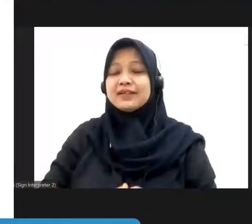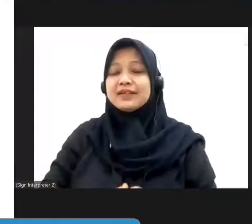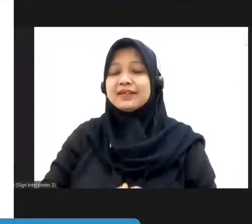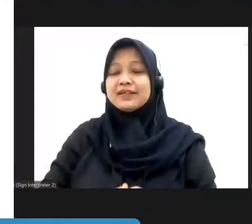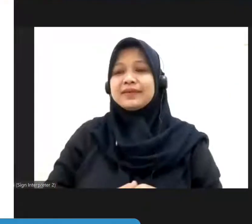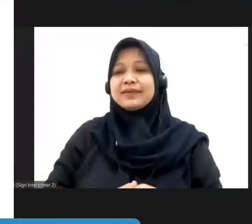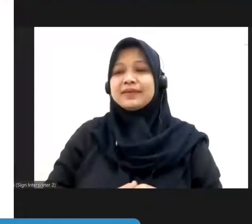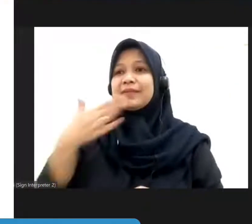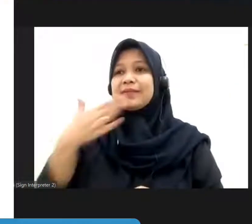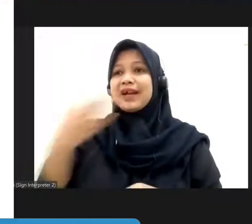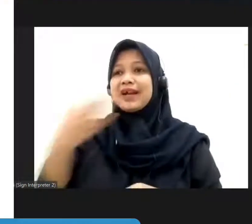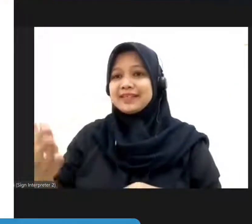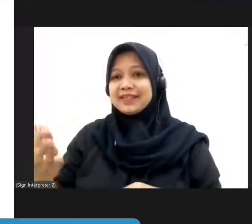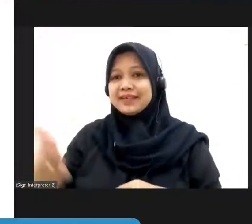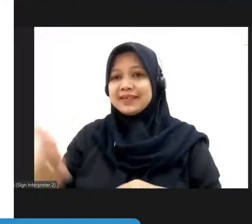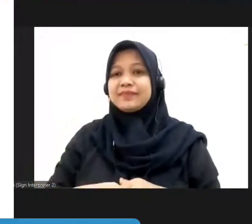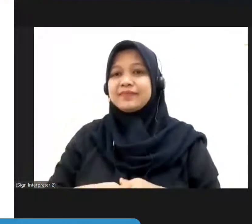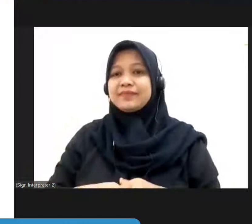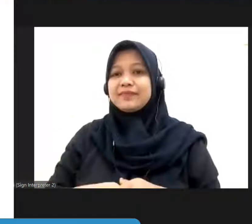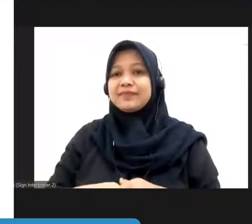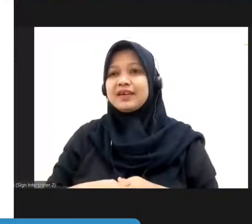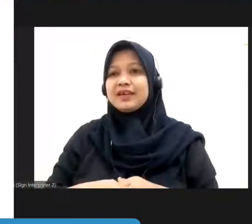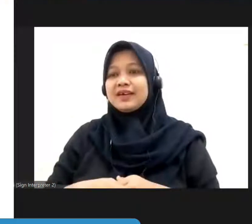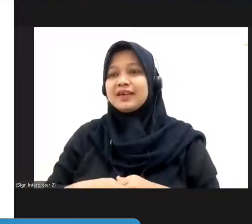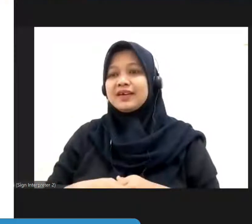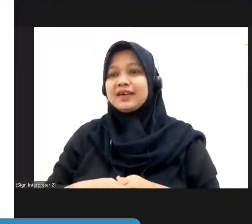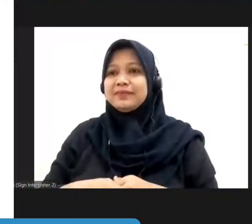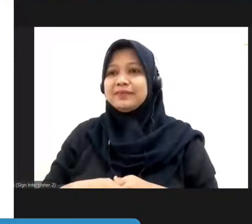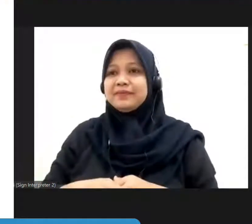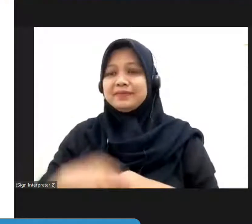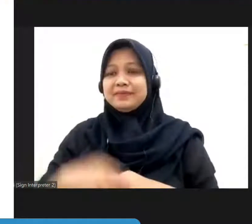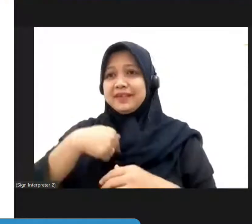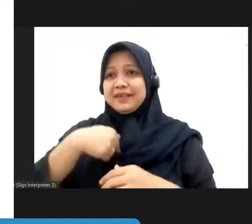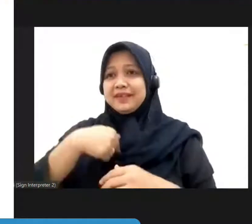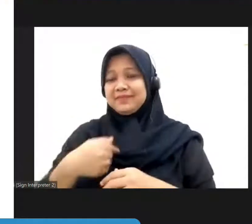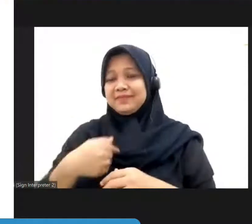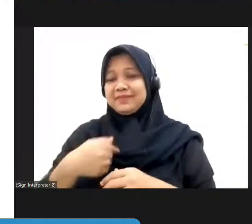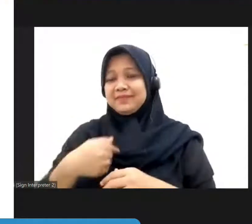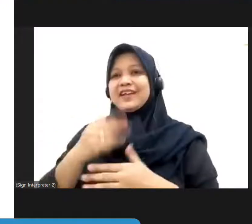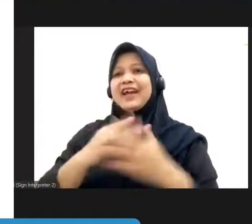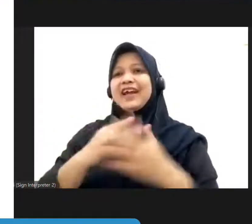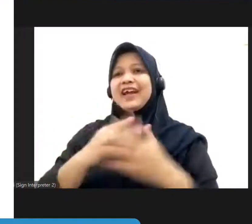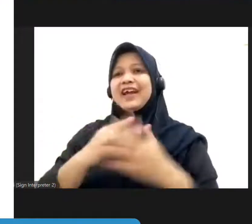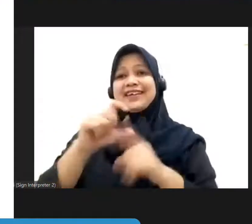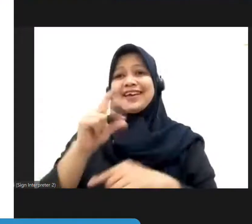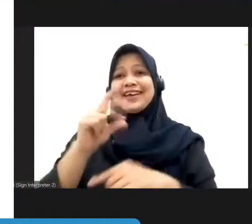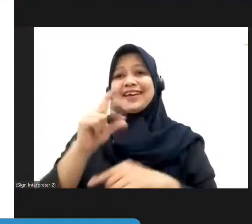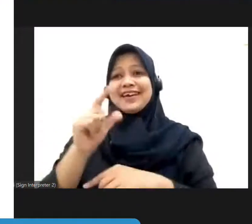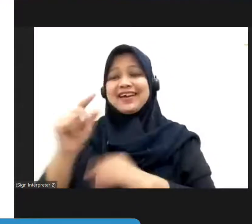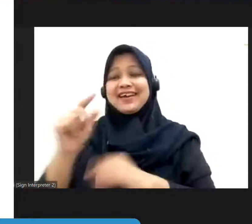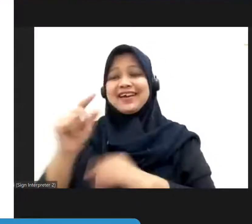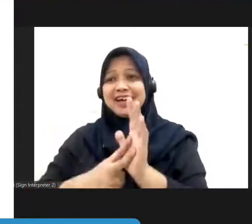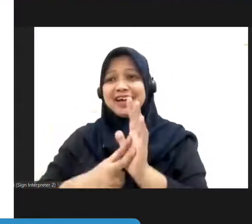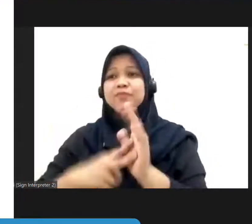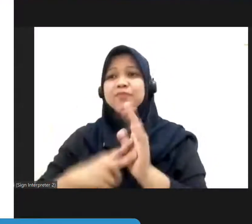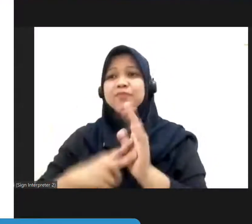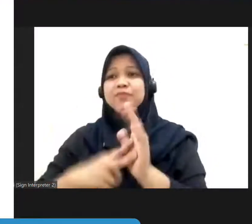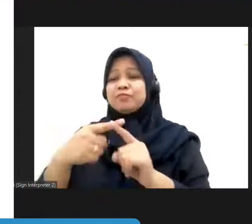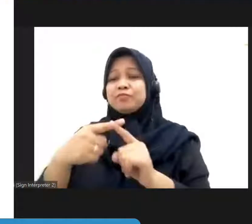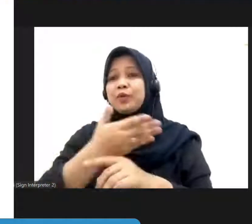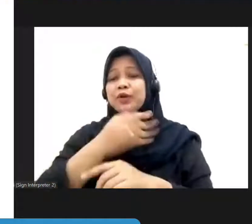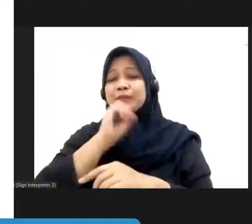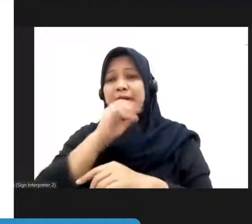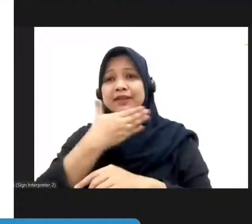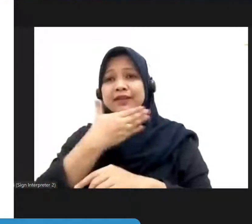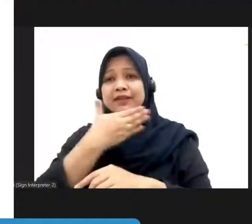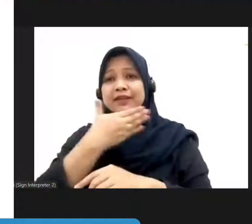much. On behalf of ADRN, we would really like to thank all the panelists and also the participants for